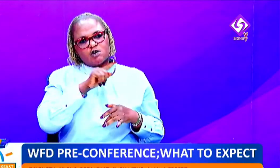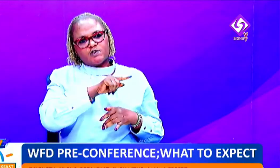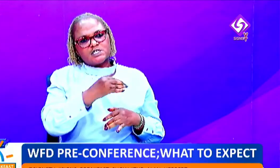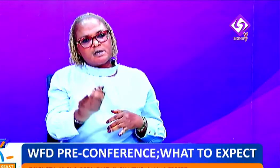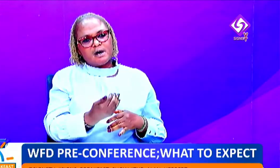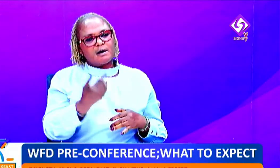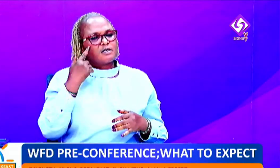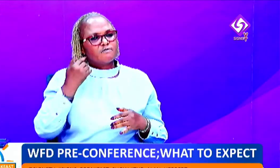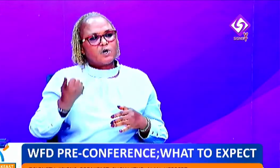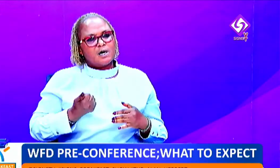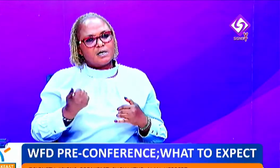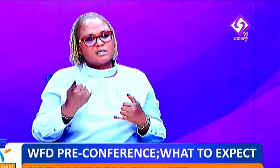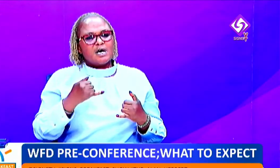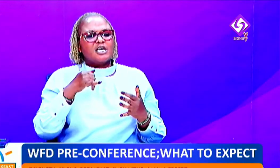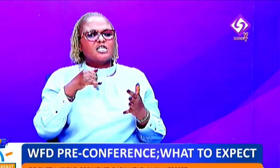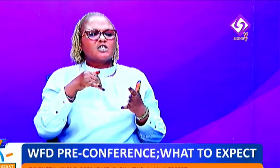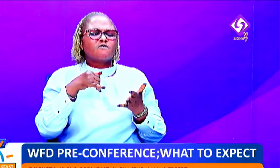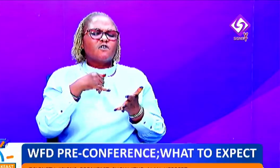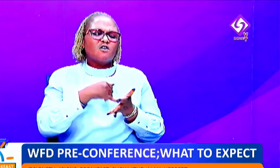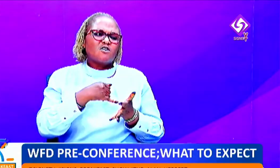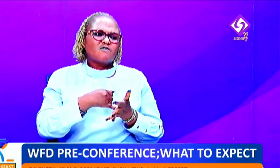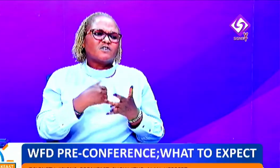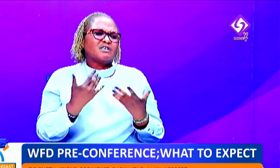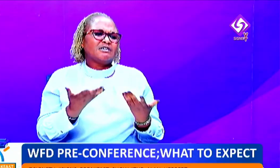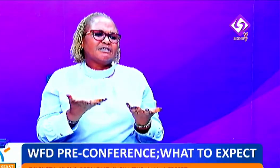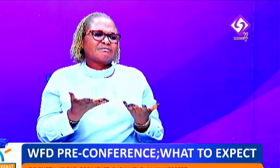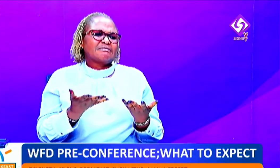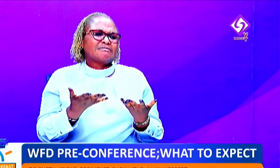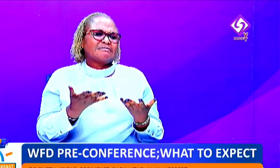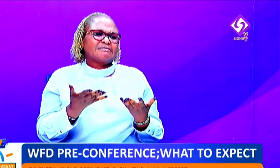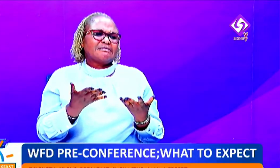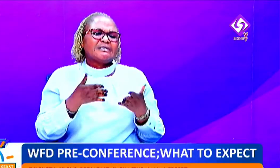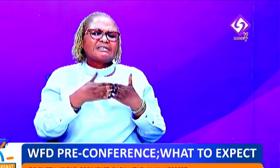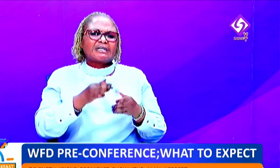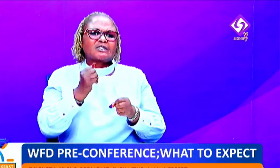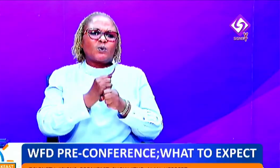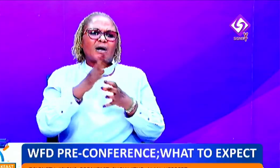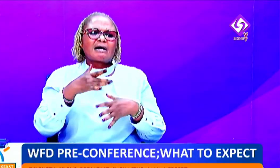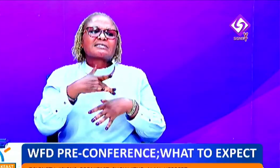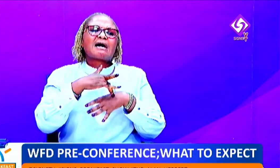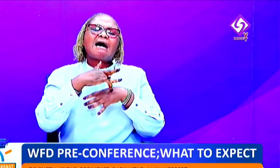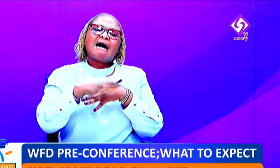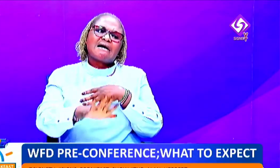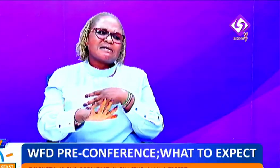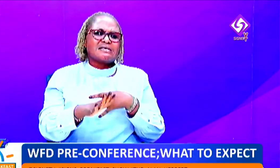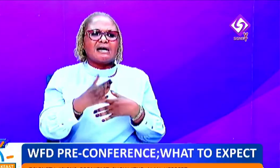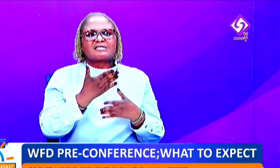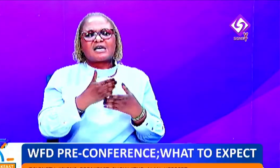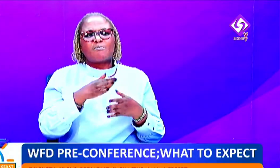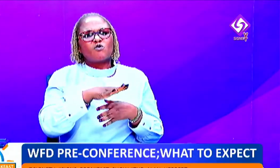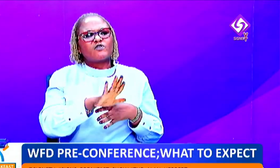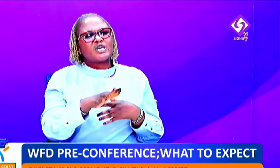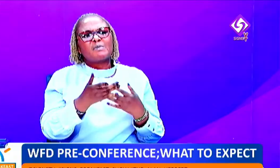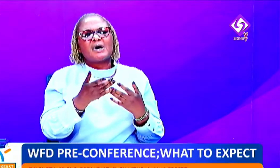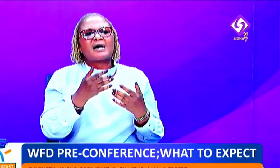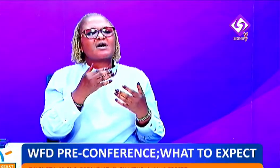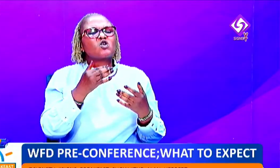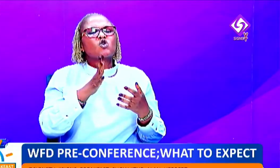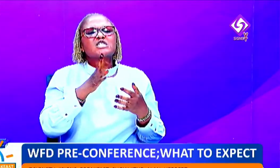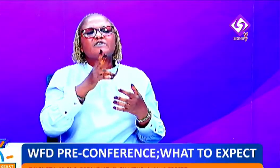beadwork. We have taught them different skills that will help them to, avoid being sex workers very early in